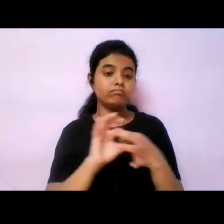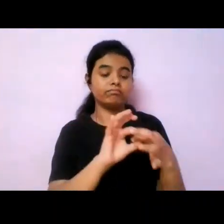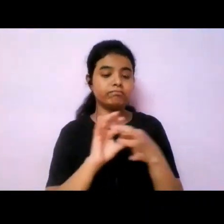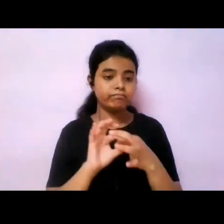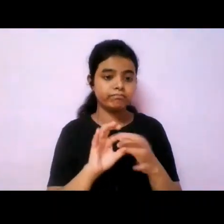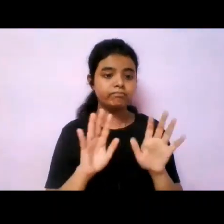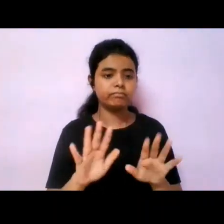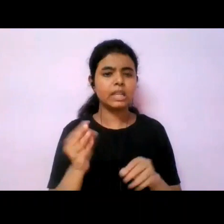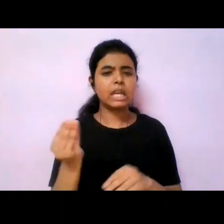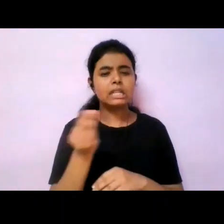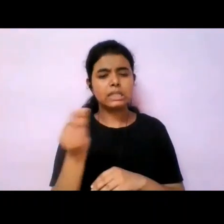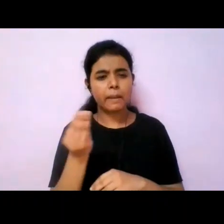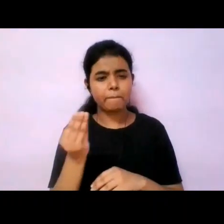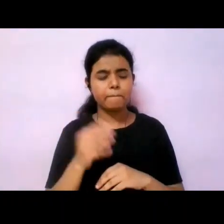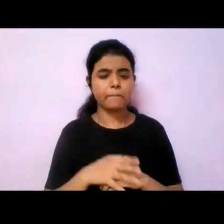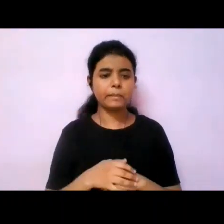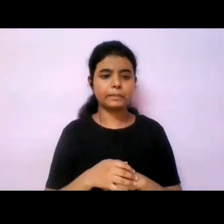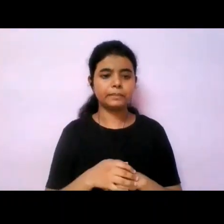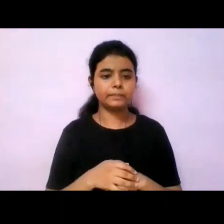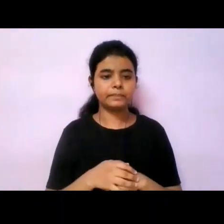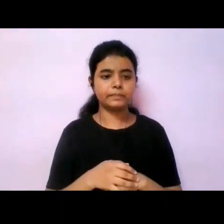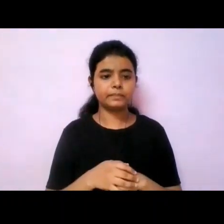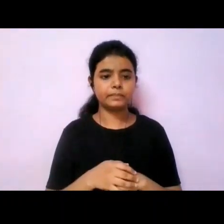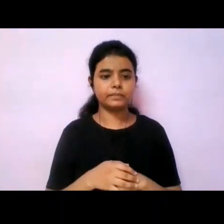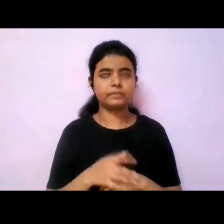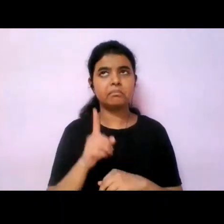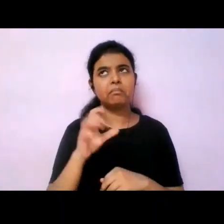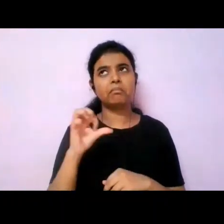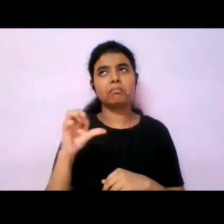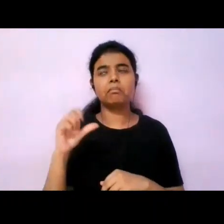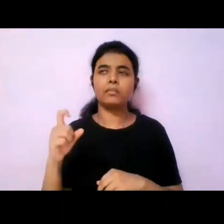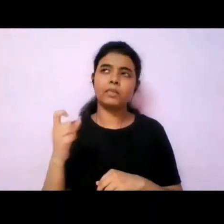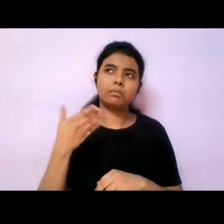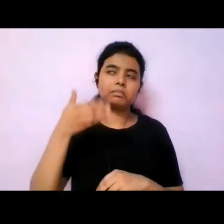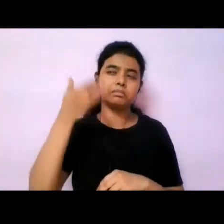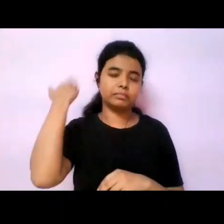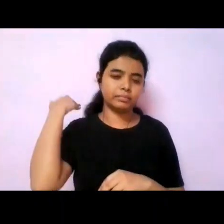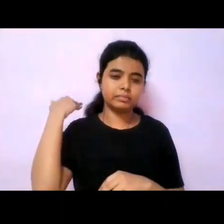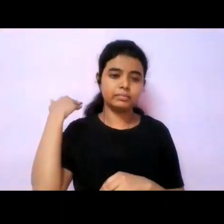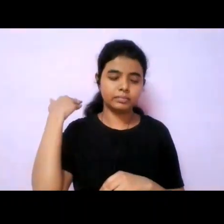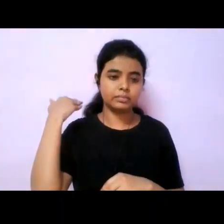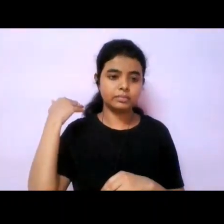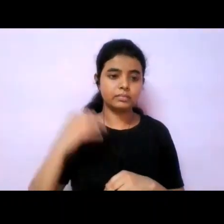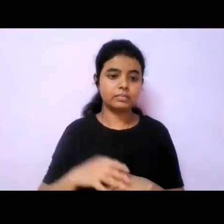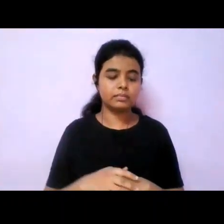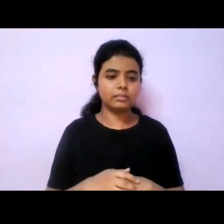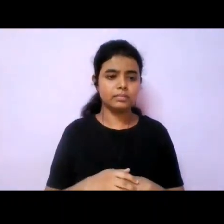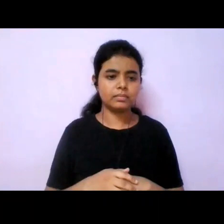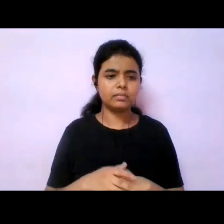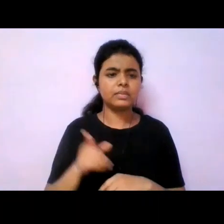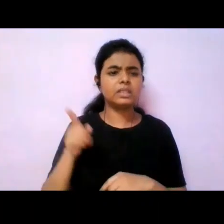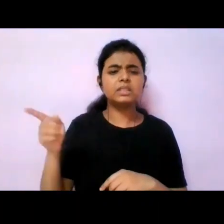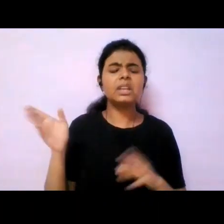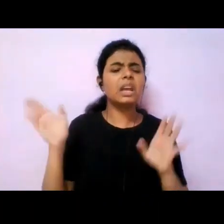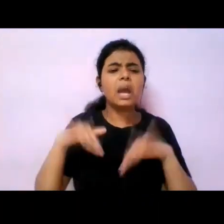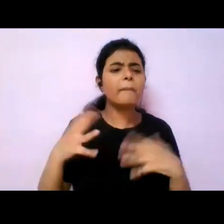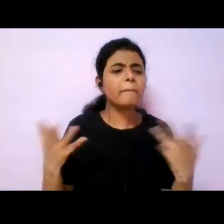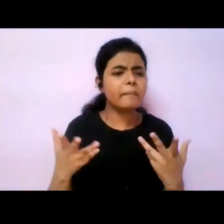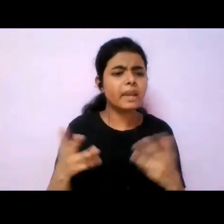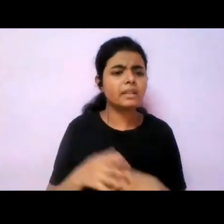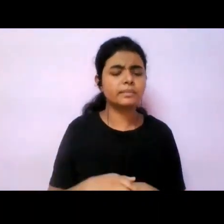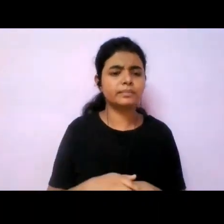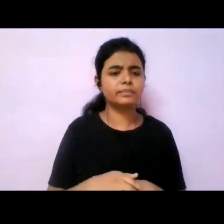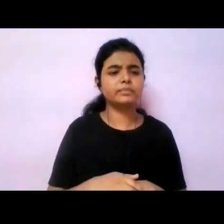So it's our monthly meeting, summer 1997. What do you mean she's not coming?